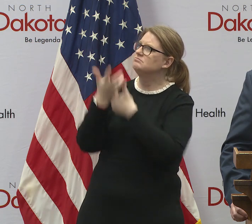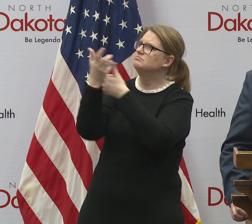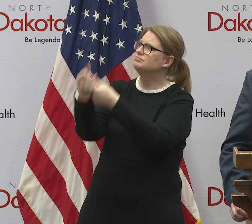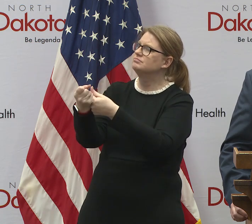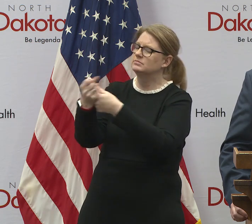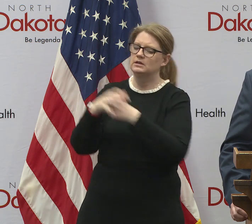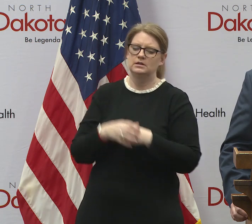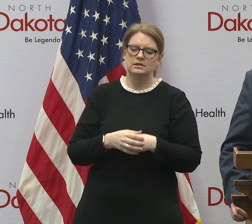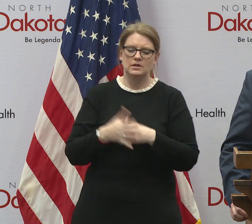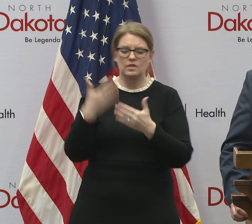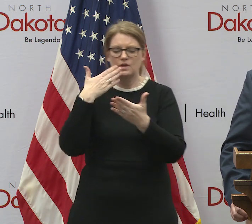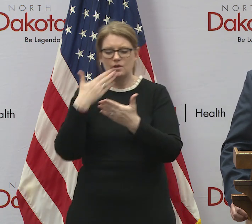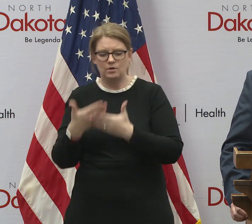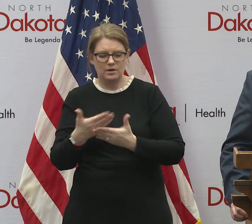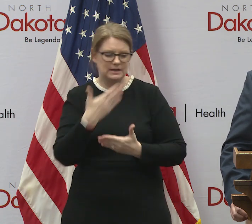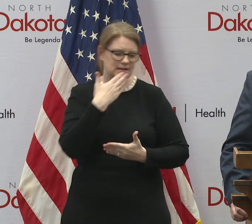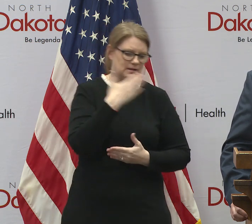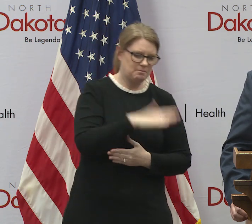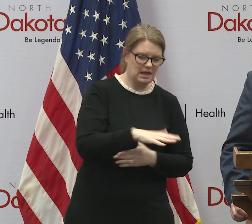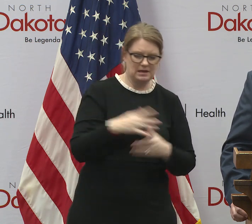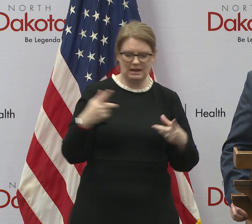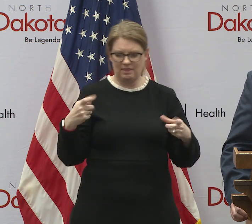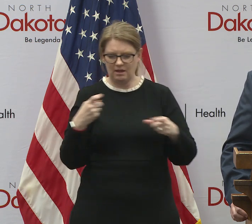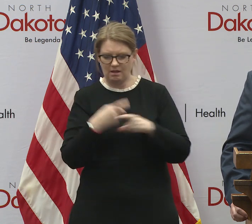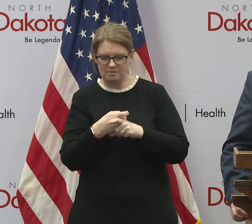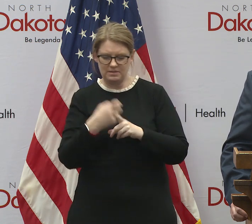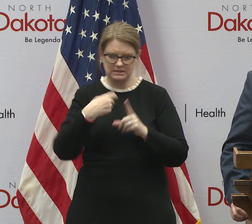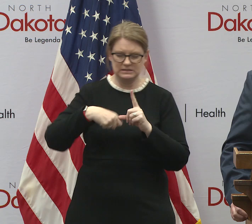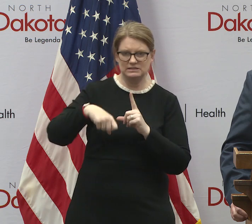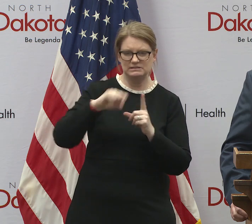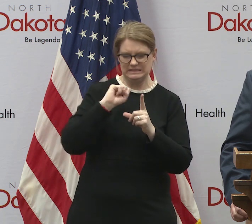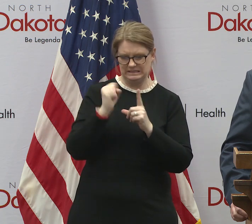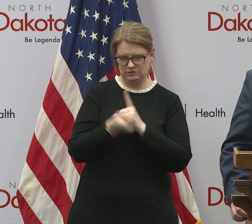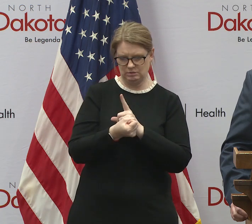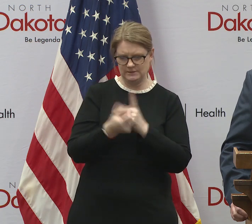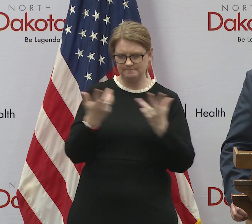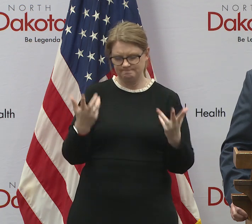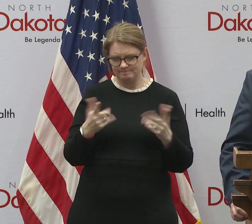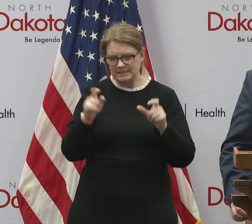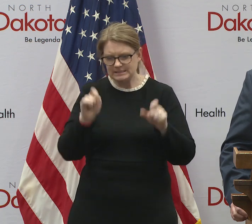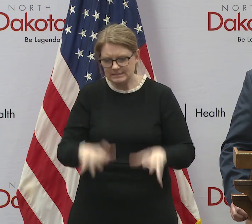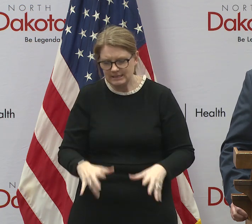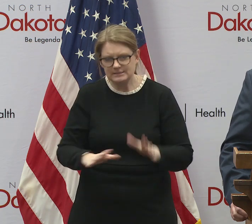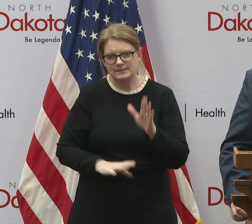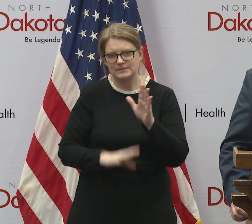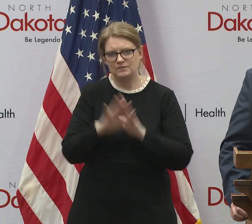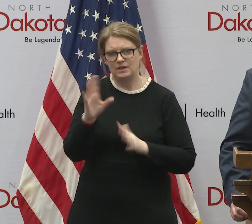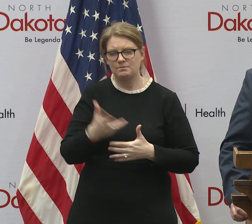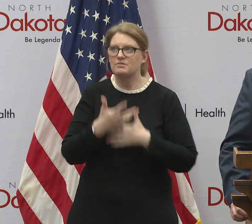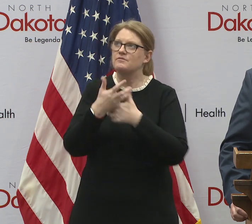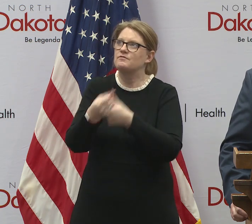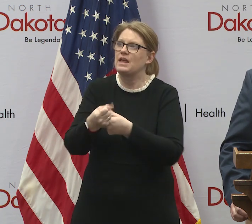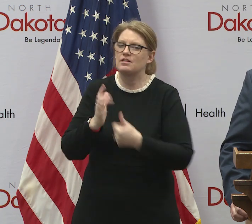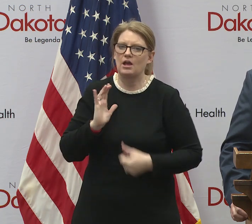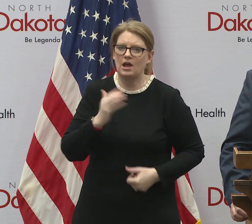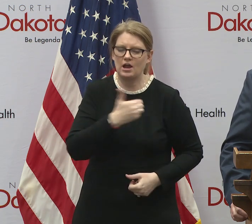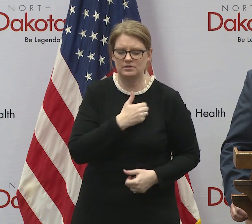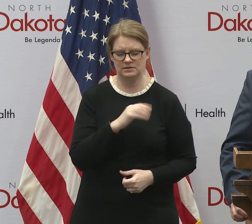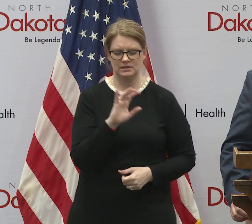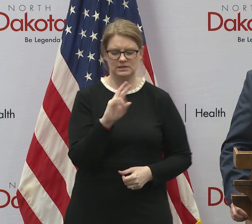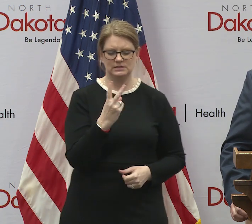the good and the bad and the complex matters that we navigate daily to test and grow our faith. In 2